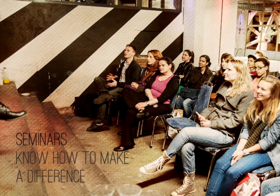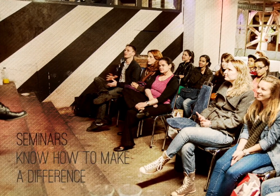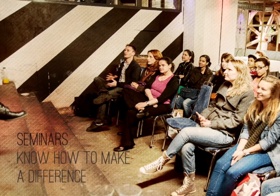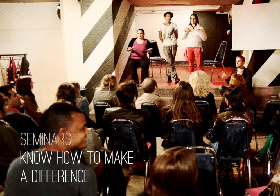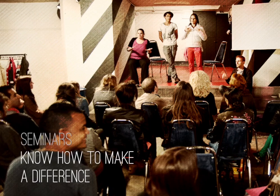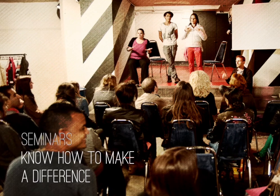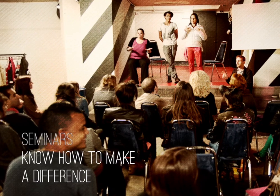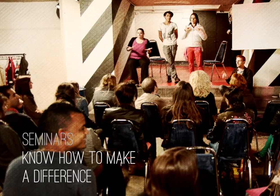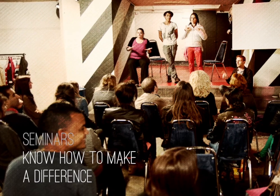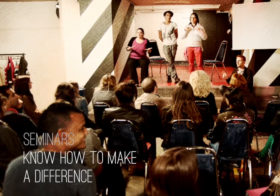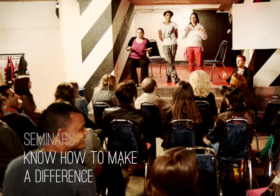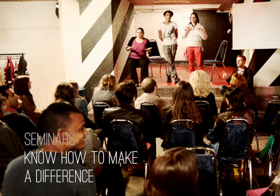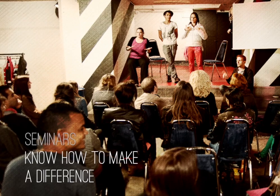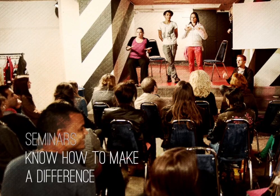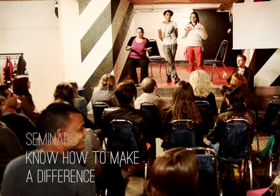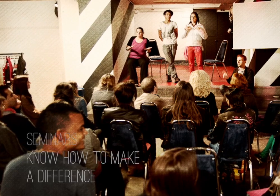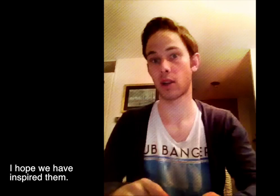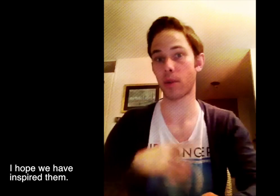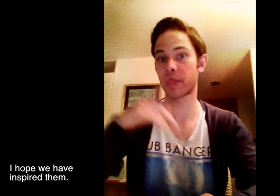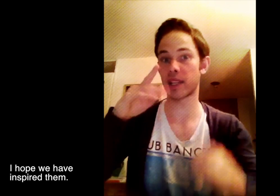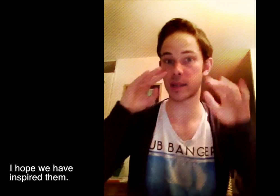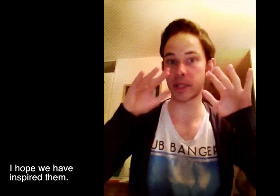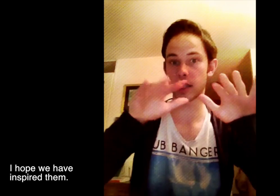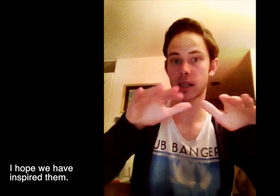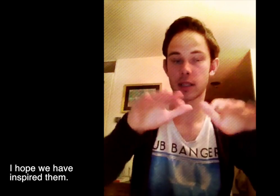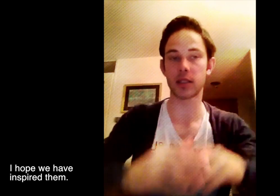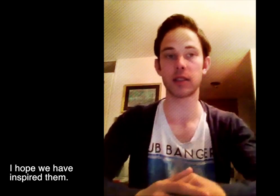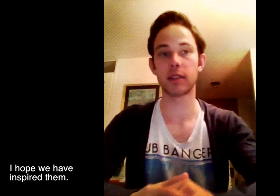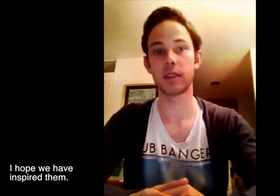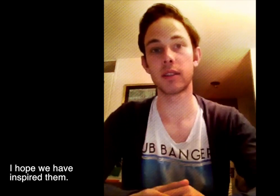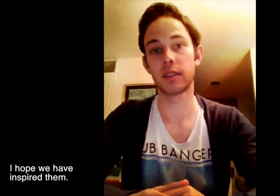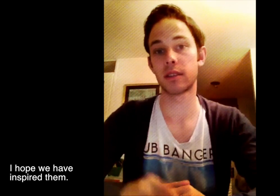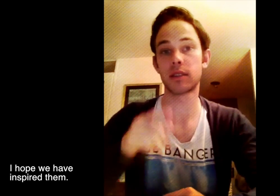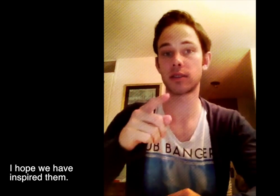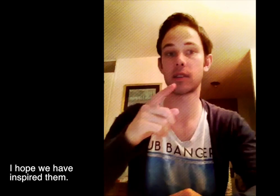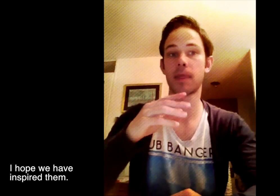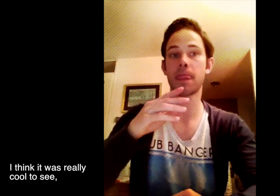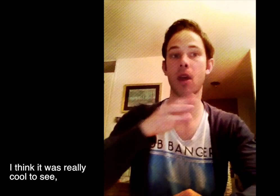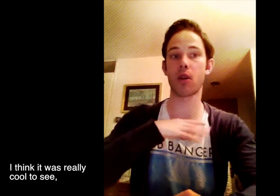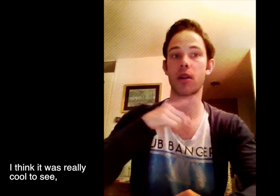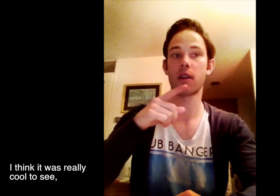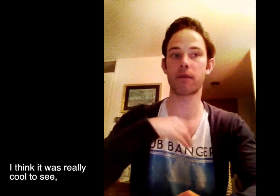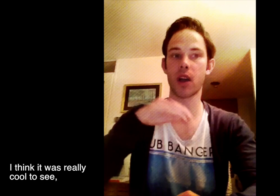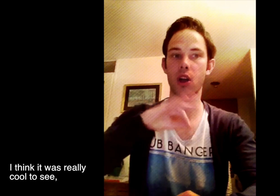out. You need to get on my level to know what I'm about. Cause we falling, hitting rock